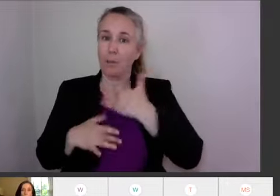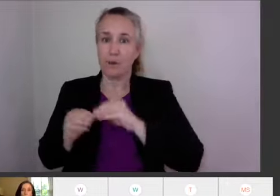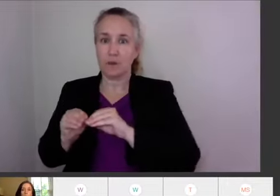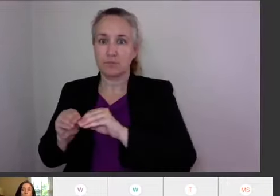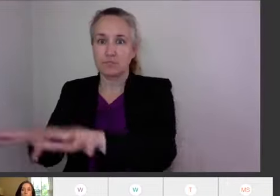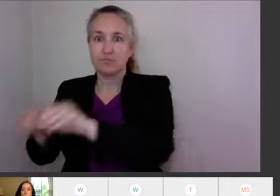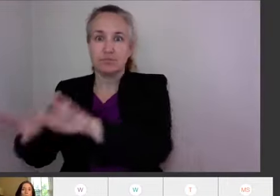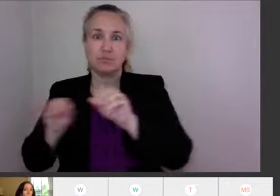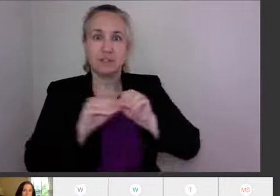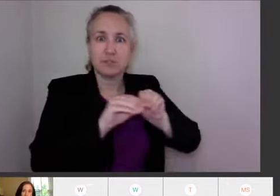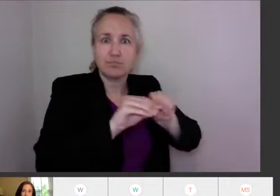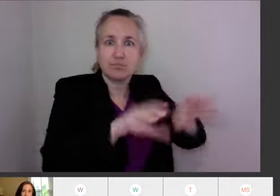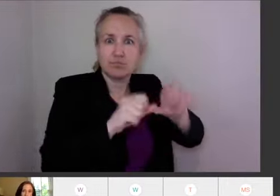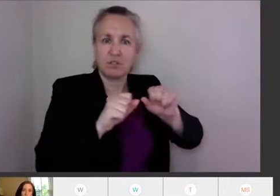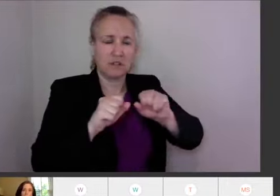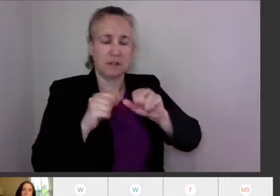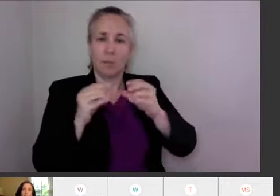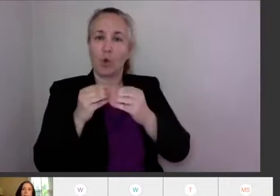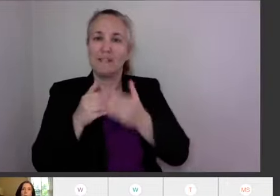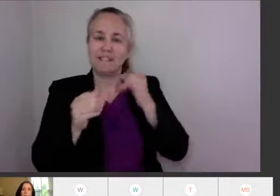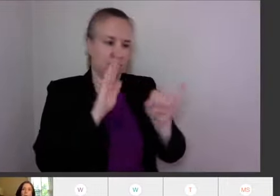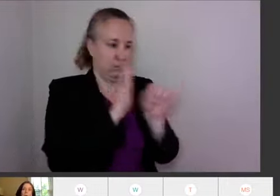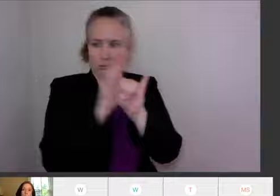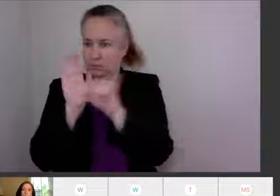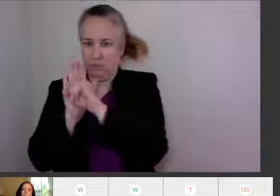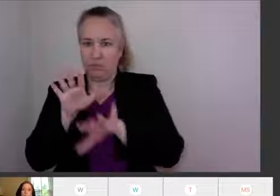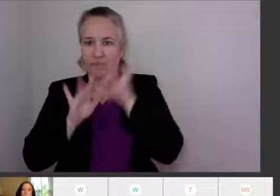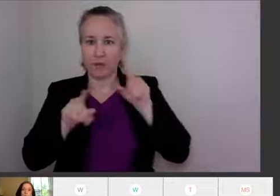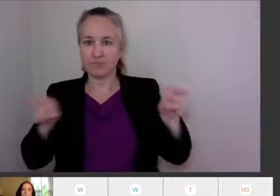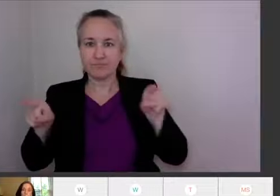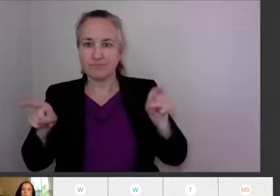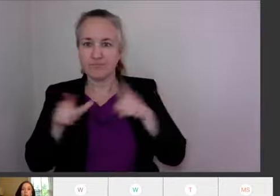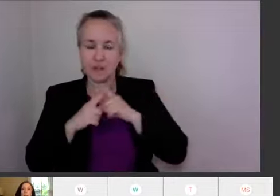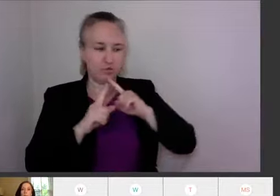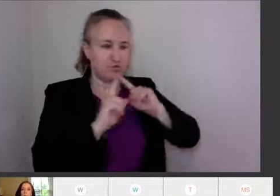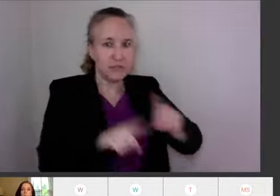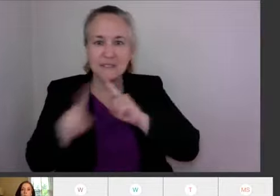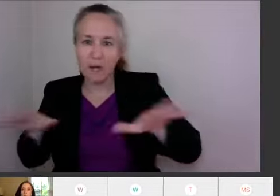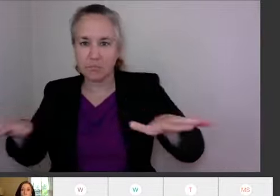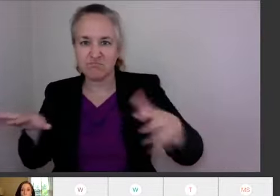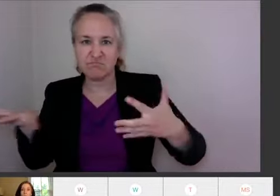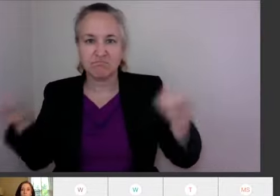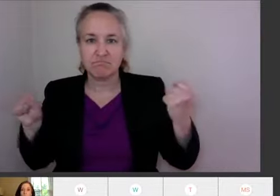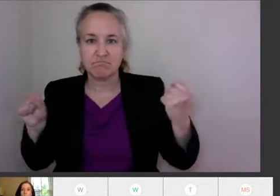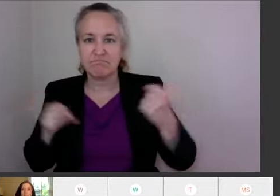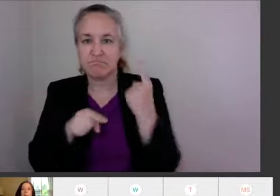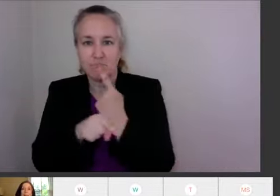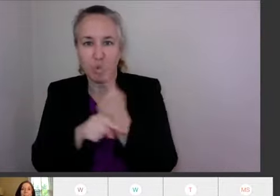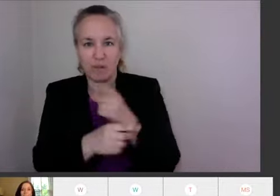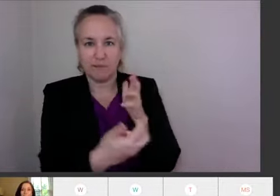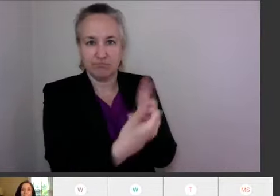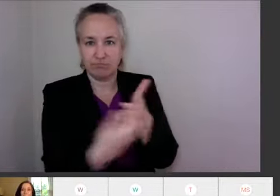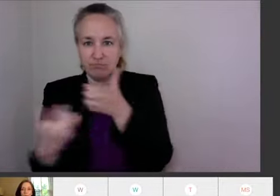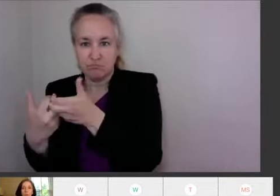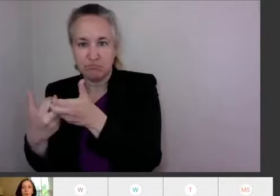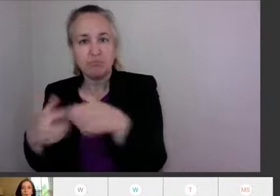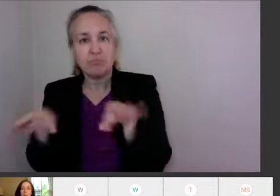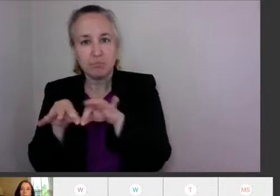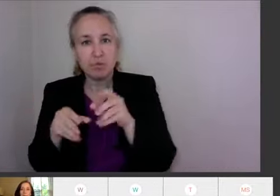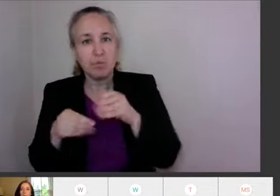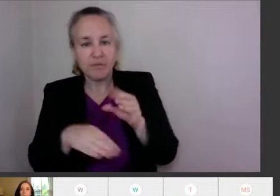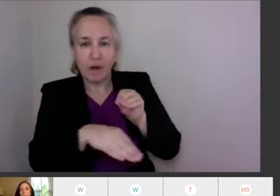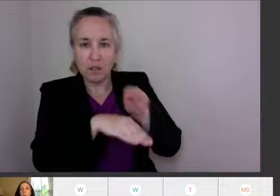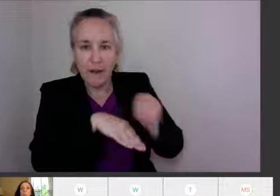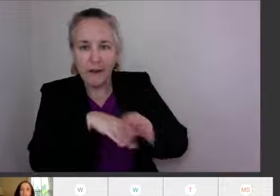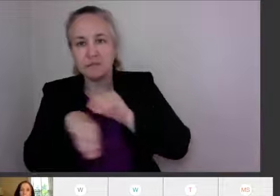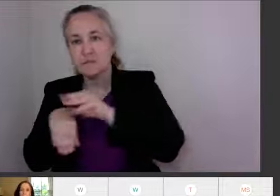outbreaks anywhere in the county and be able to respond quickly and appropriately to provide guidance to,